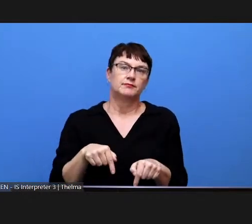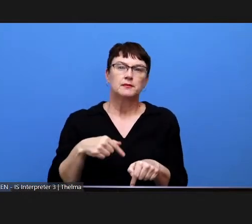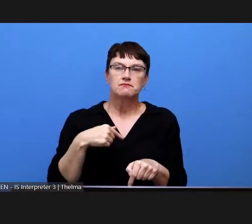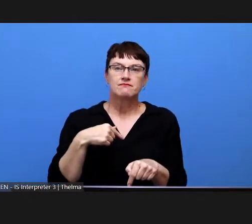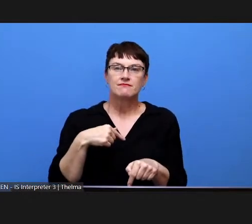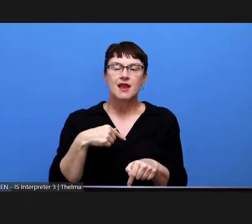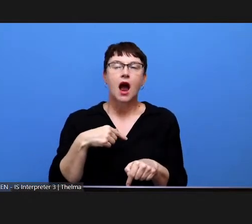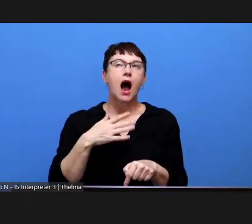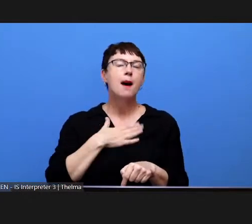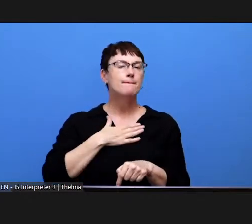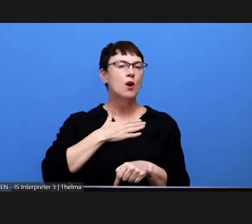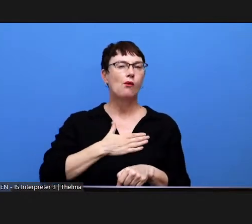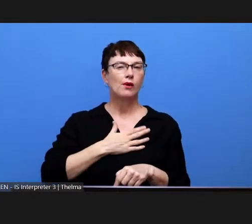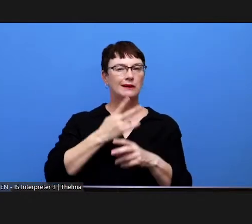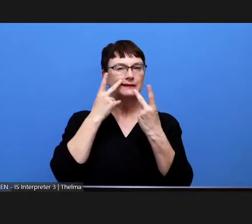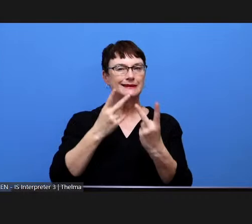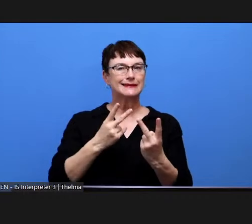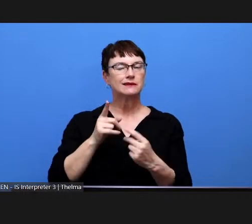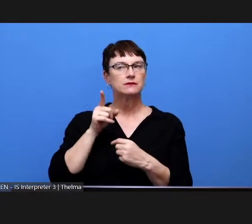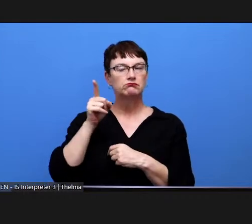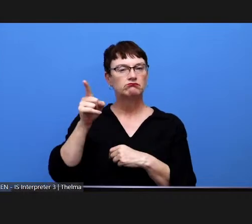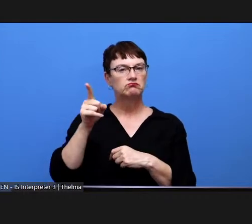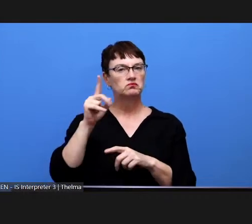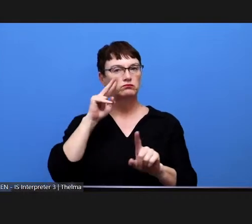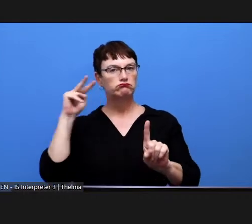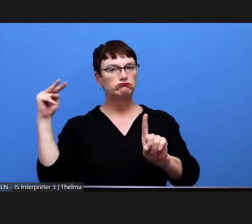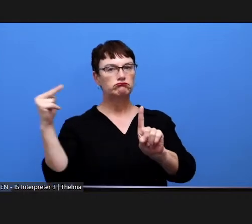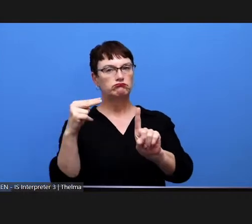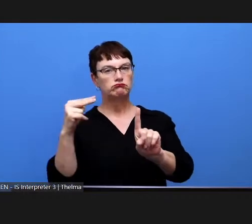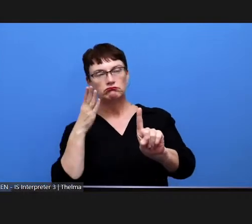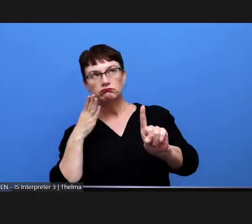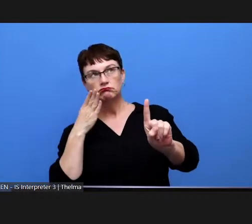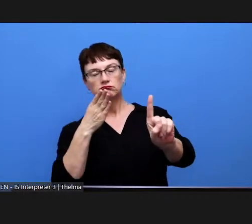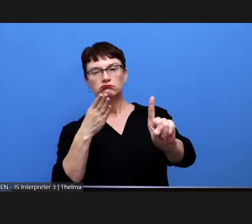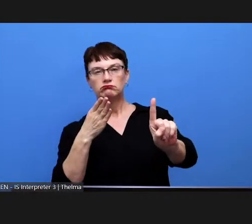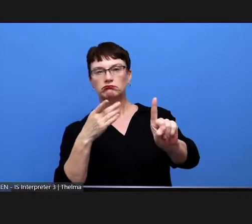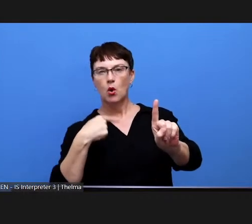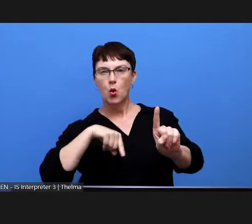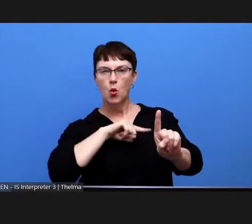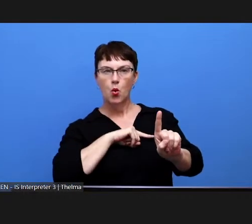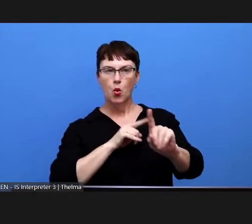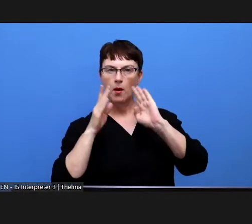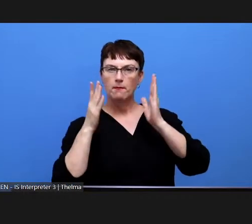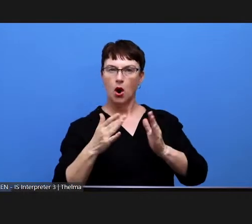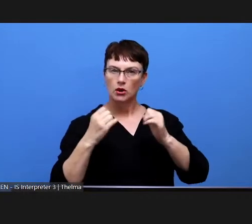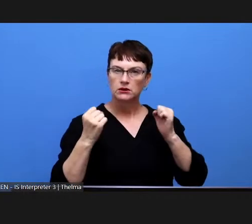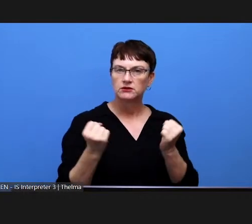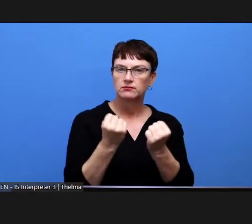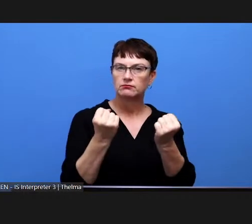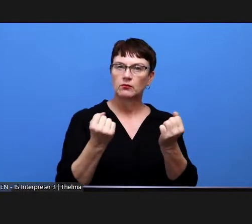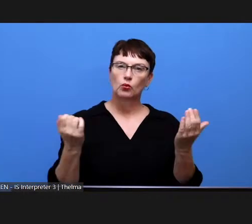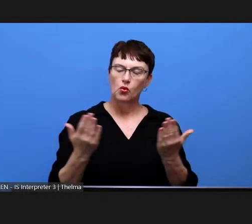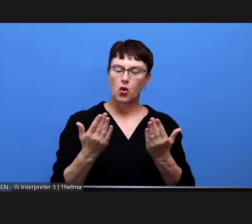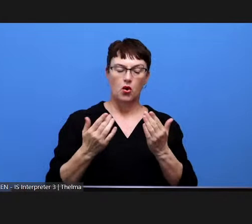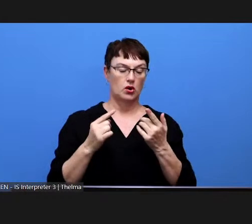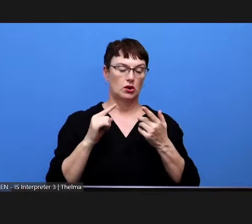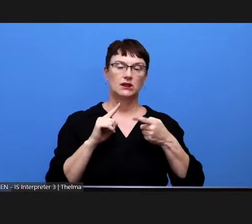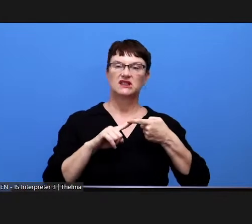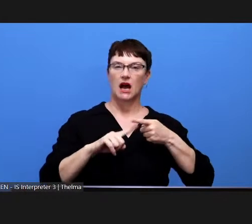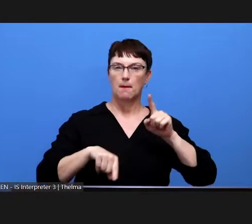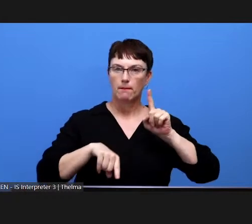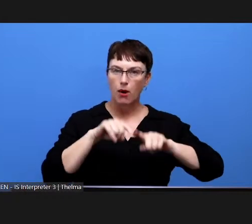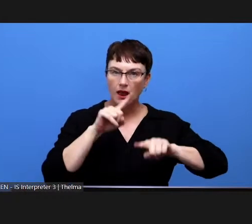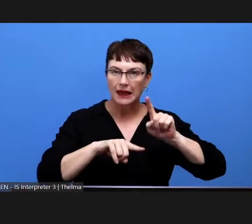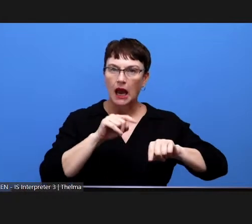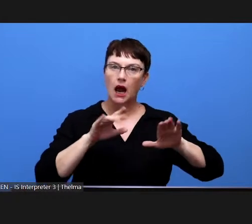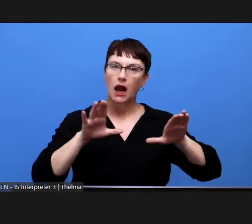to see what needs to be done to make sure we have a good representation of Africa on those forums. So knowing that as